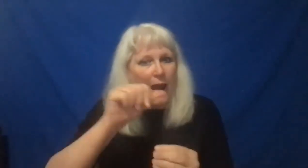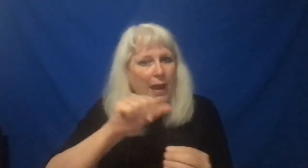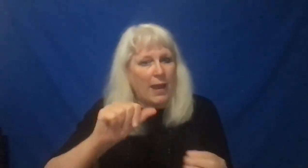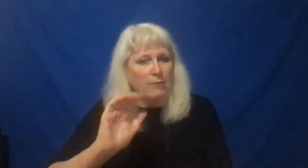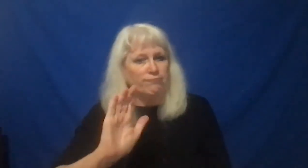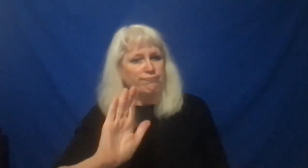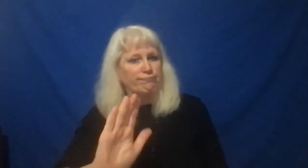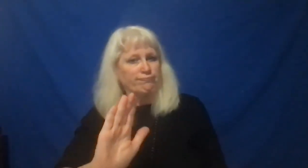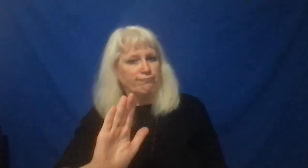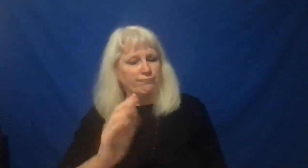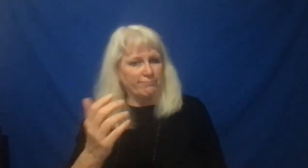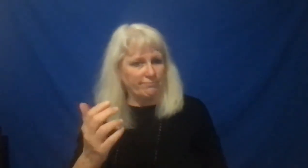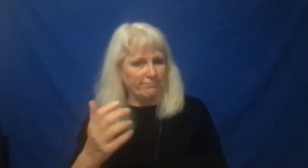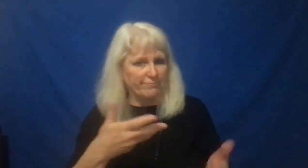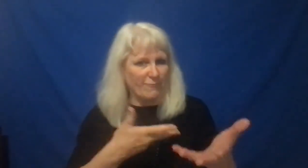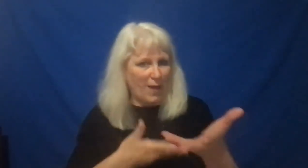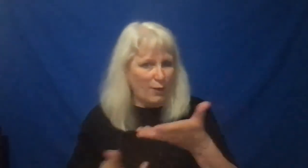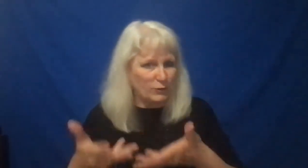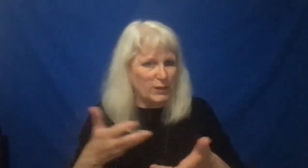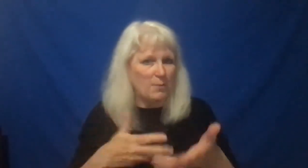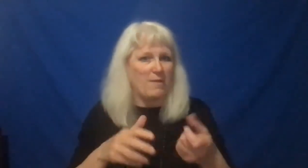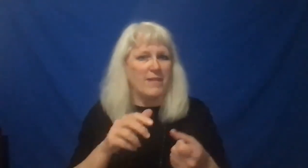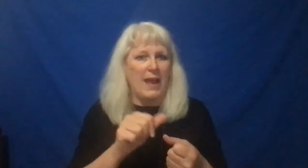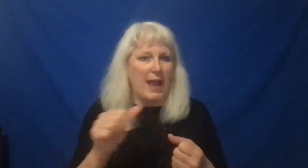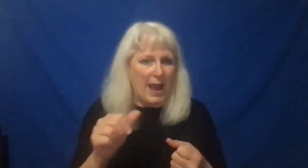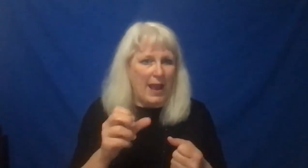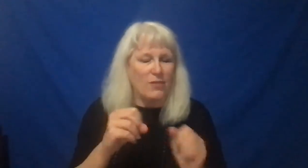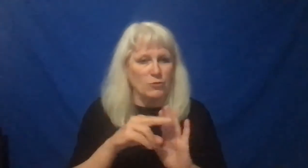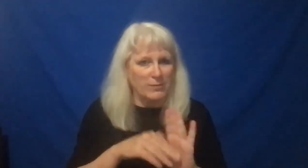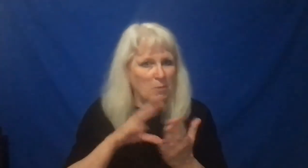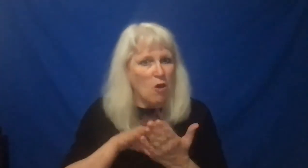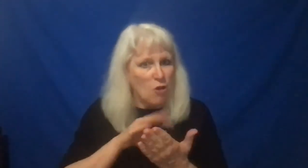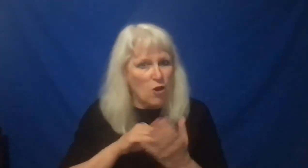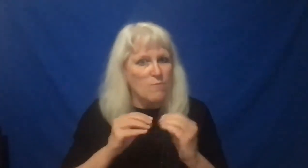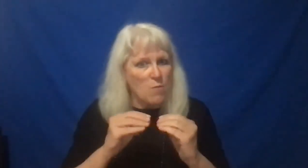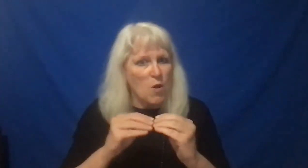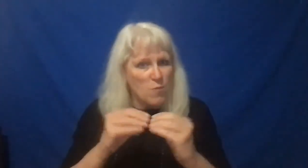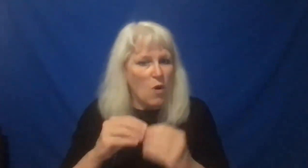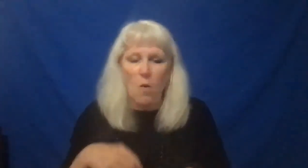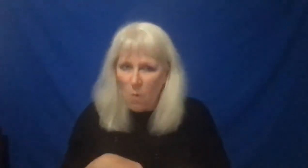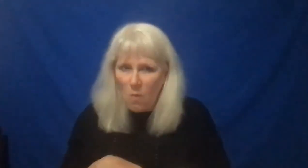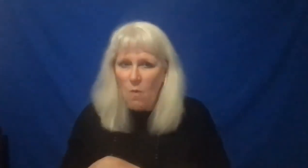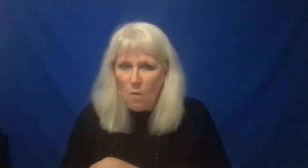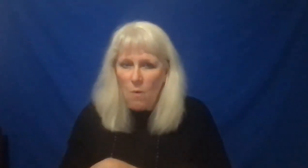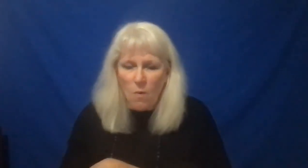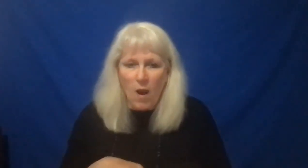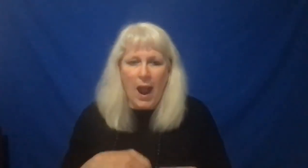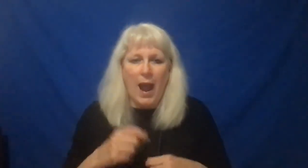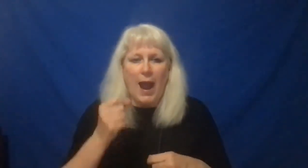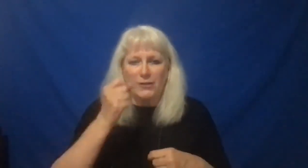about the fellowship in AA and the 12 steps, that I've learned more and more about the spiritual journey that it is for all of